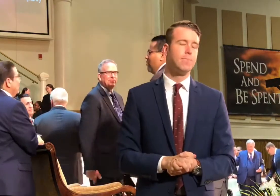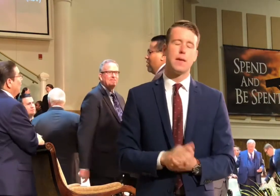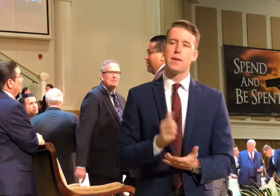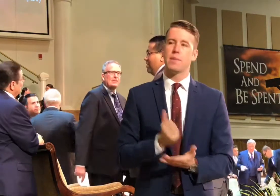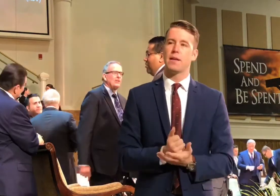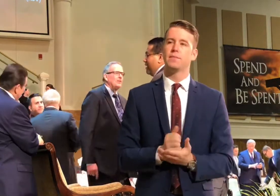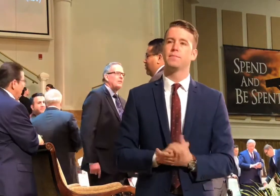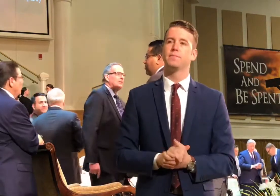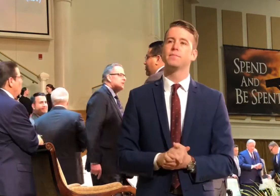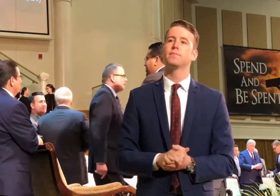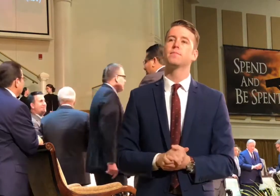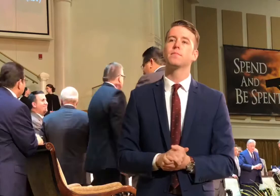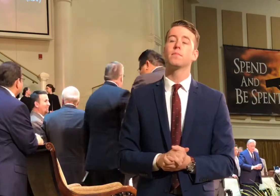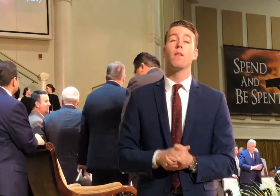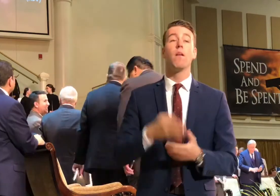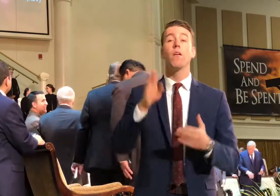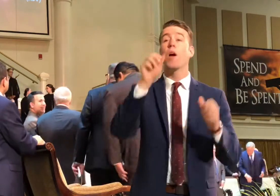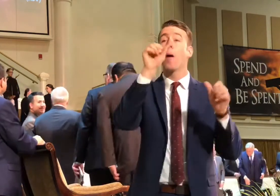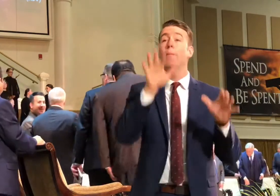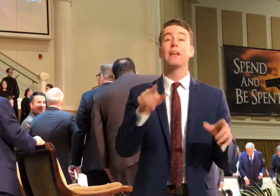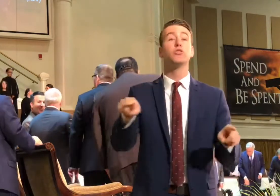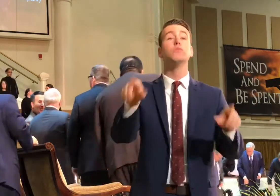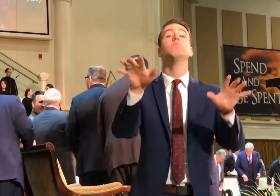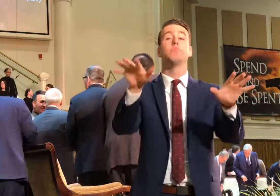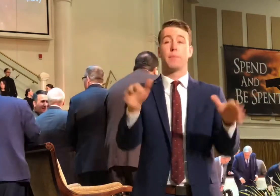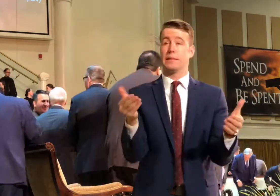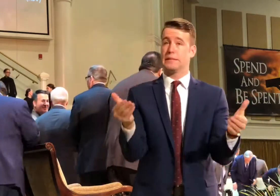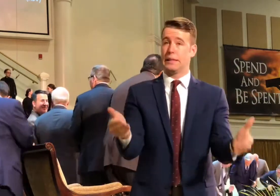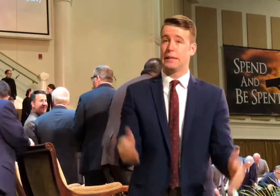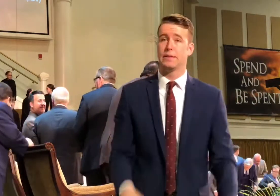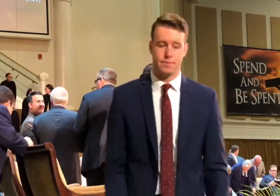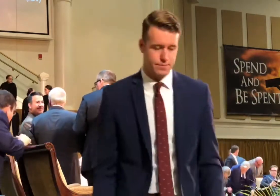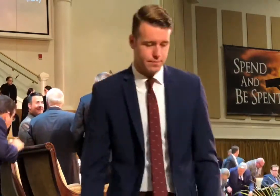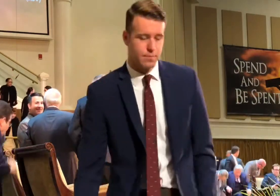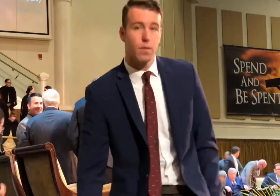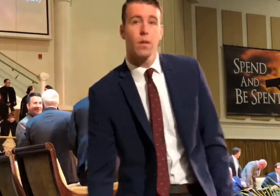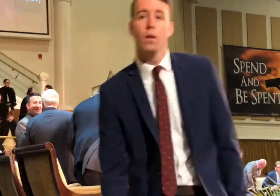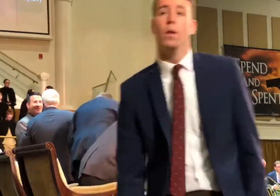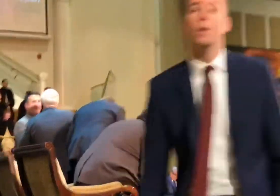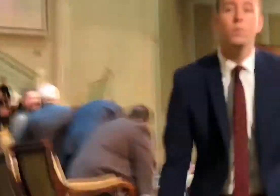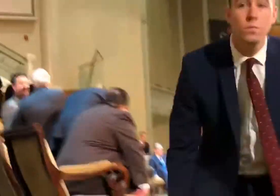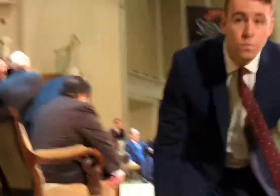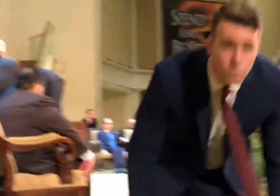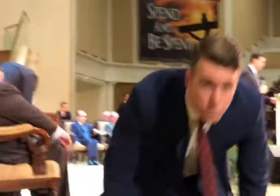Amen. Amen. God bless you. You can be seated.